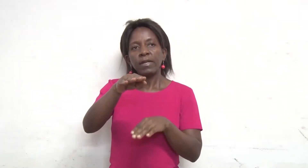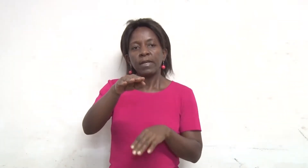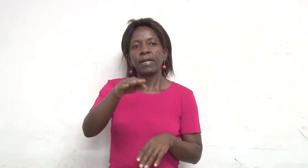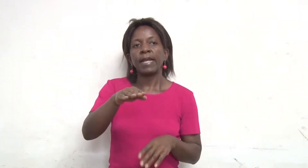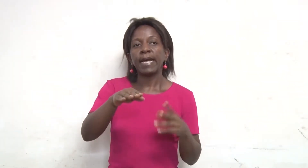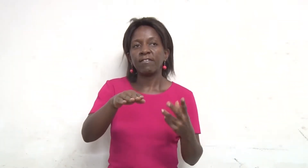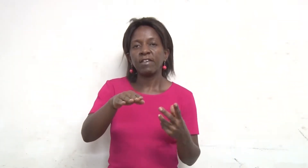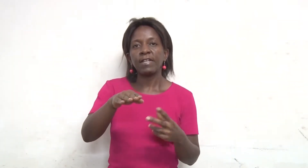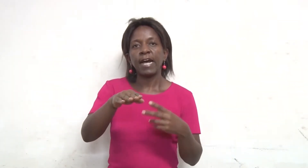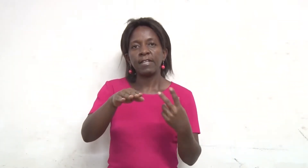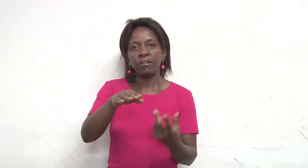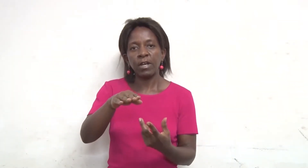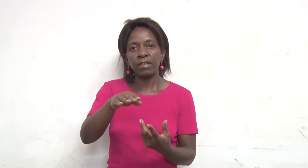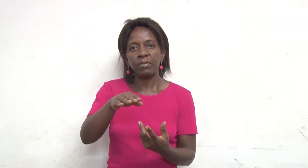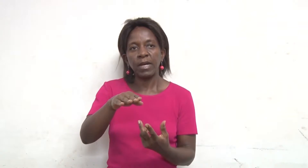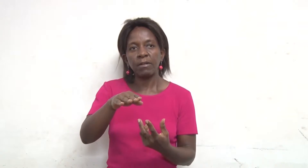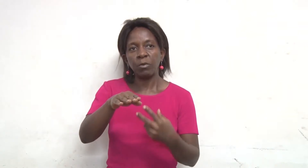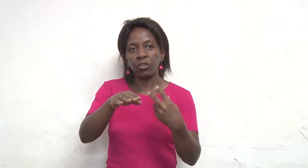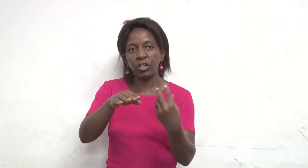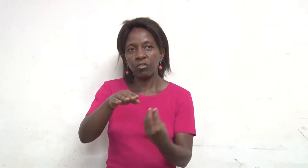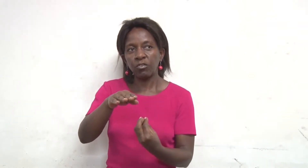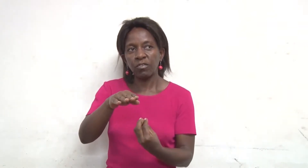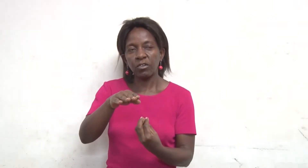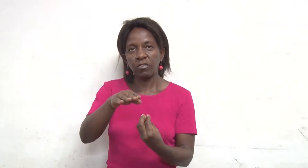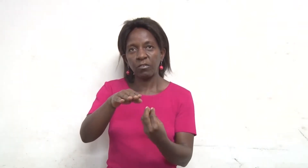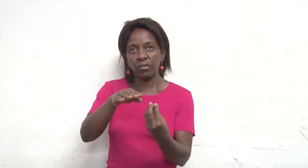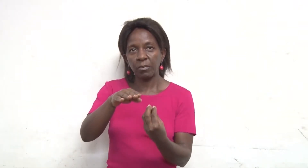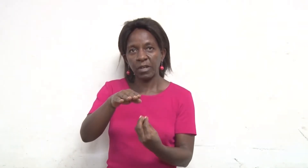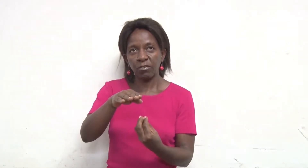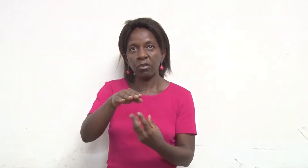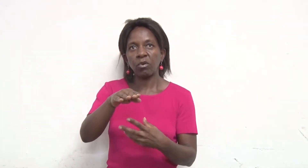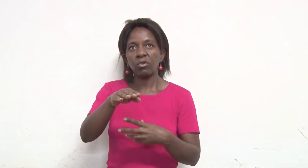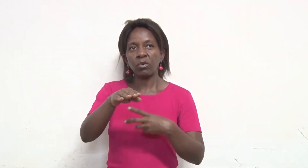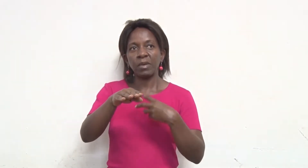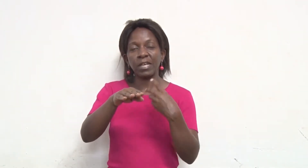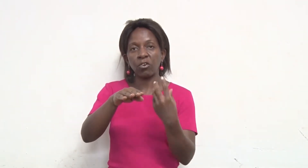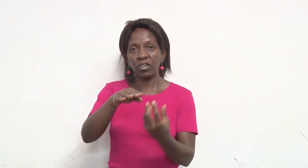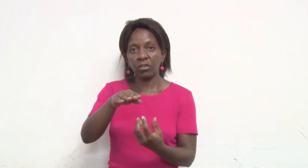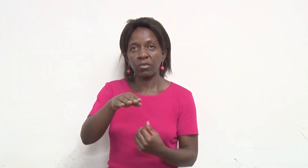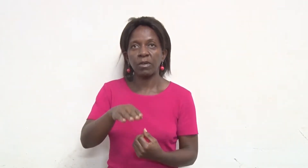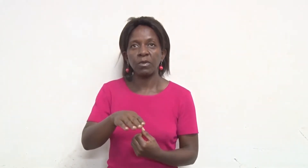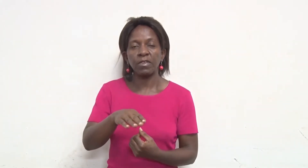When, like I said, when you're introducing yourself to the person or you're making contact with